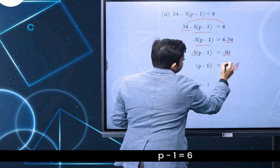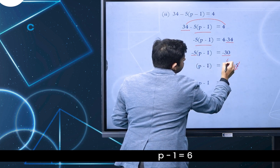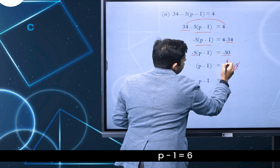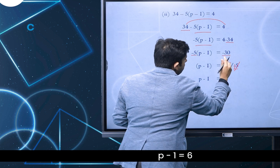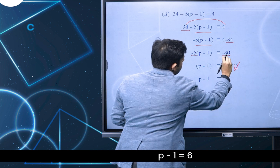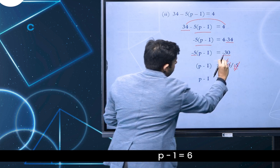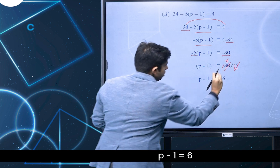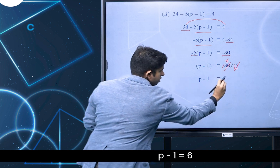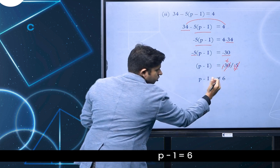6.